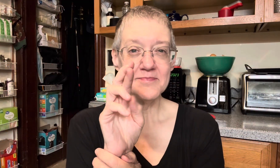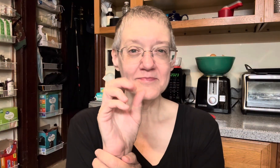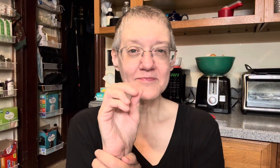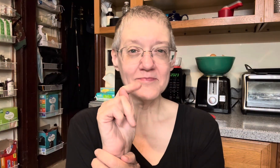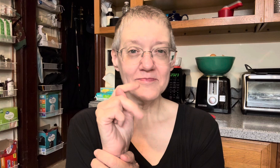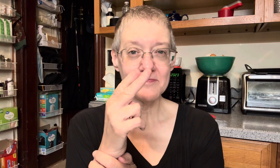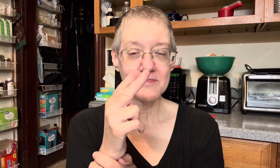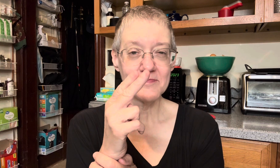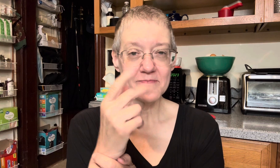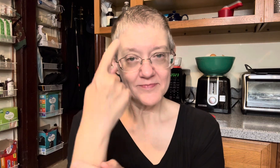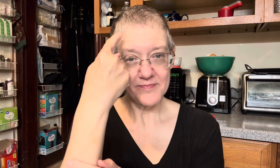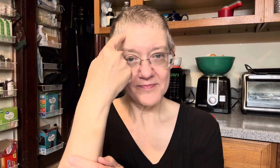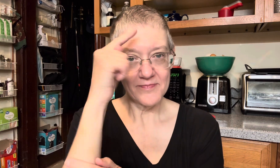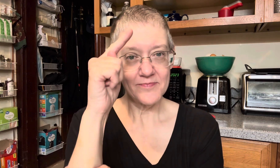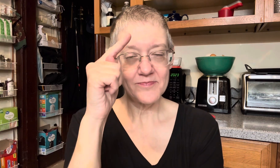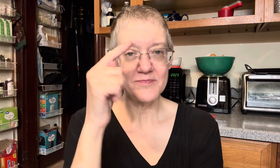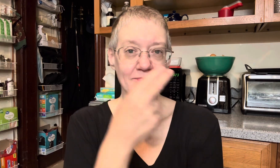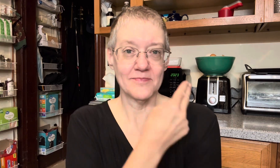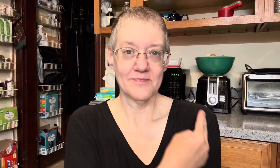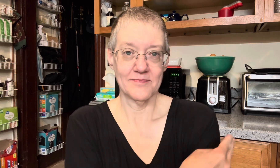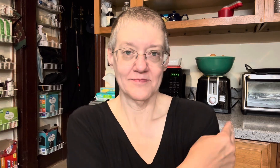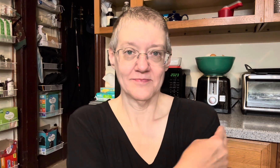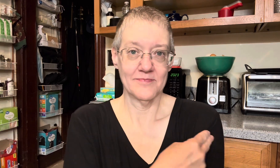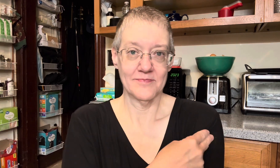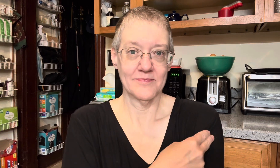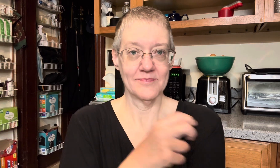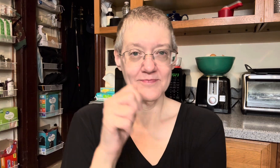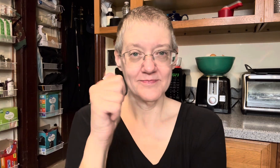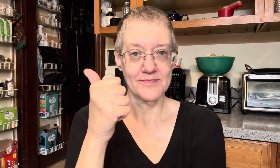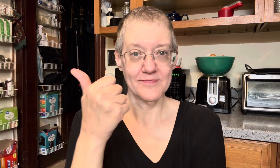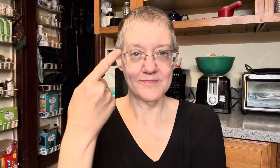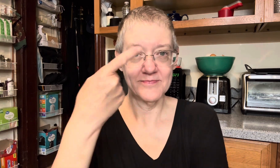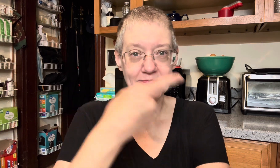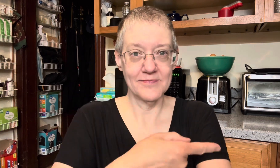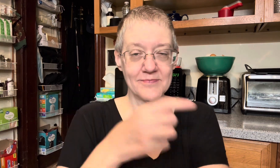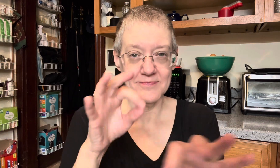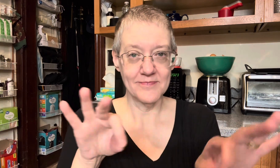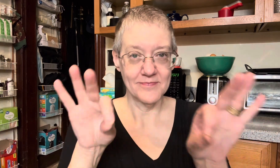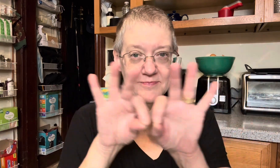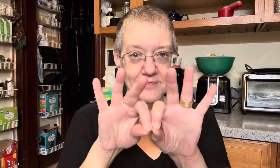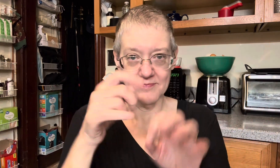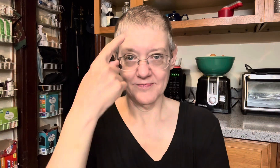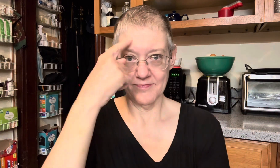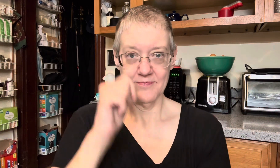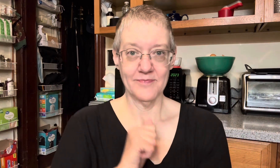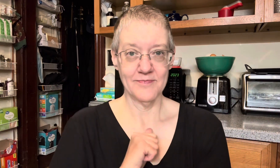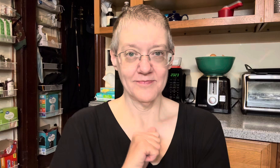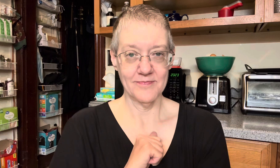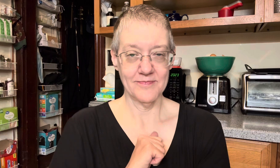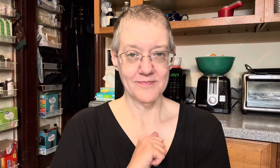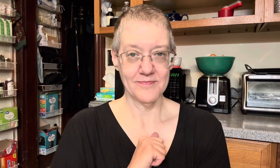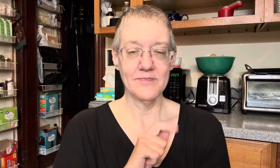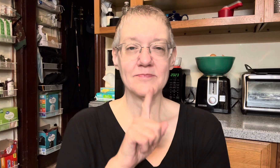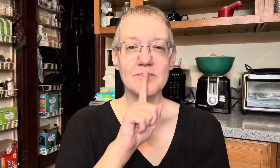I want to make more broth. This is what I want to bring to the hospital for the 10 days.